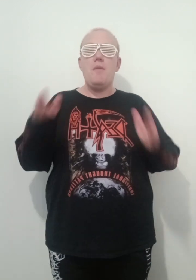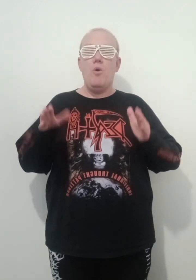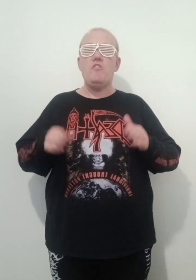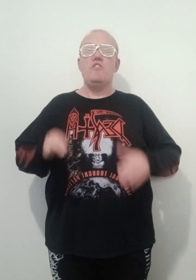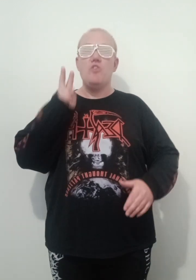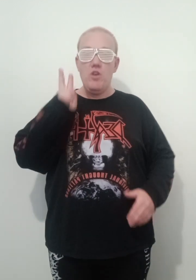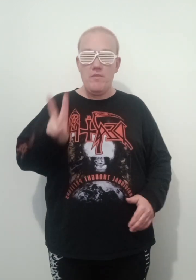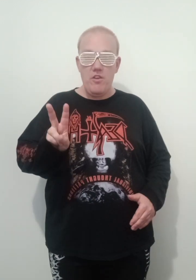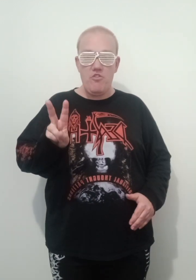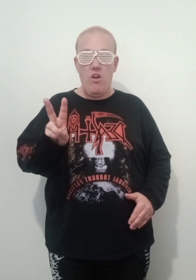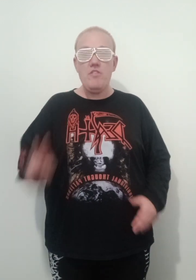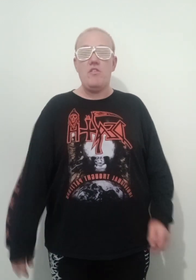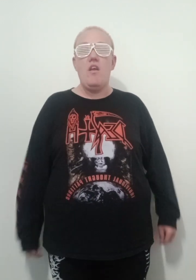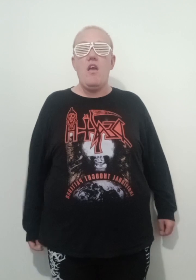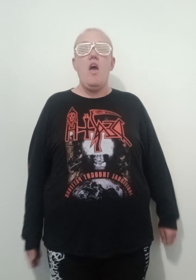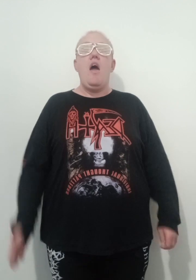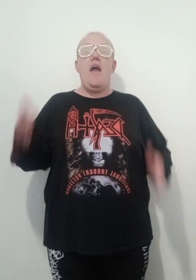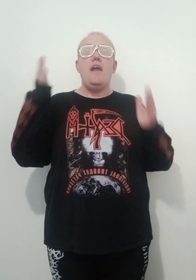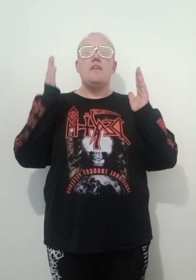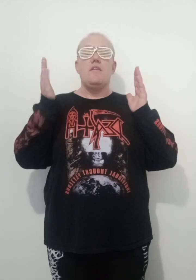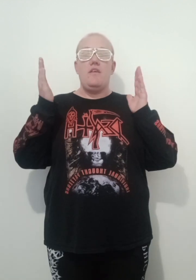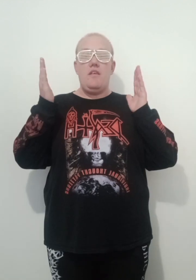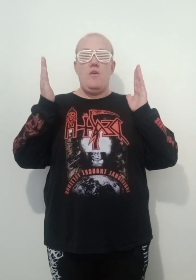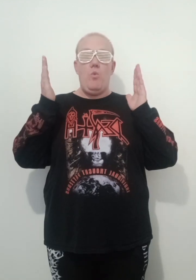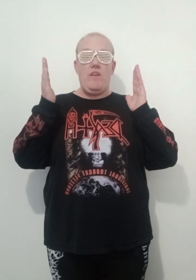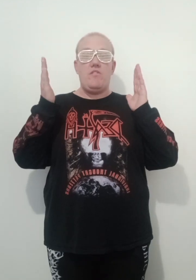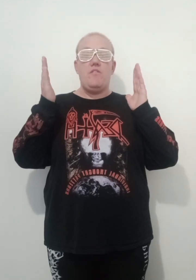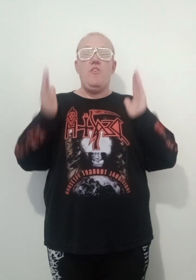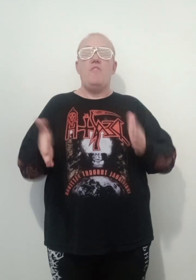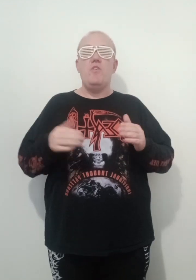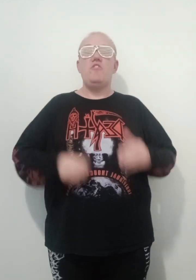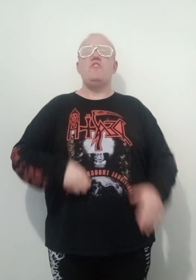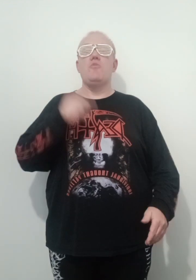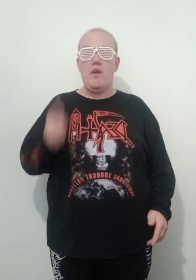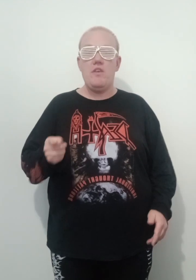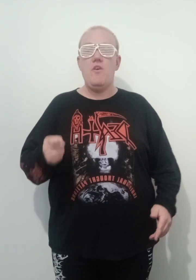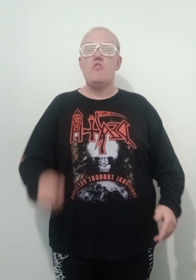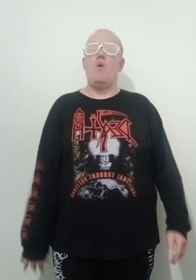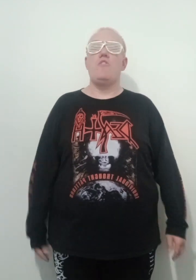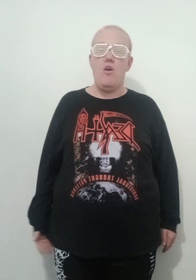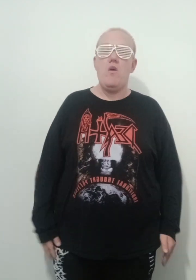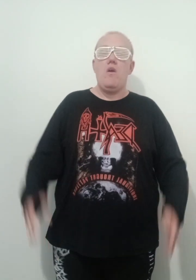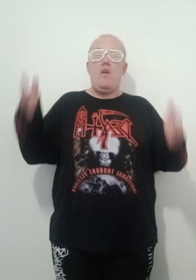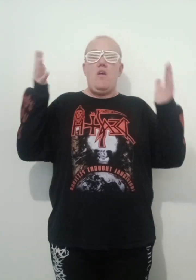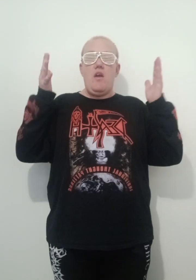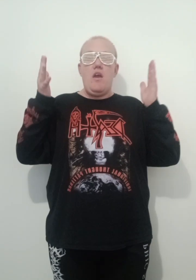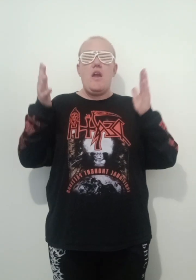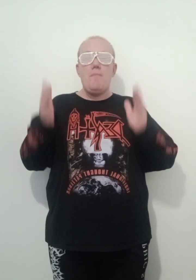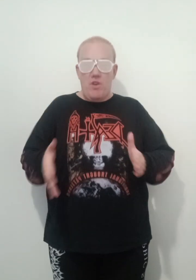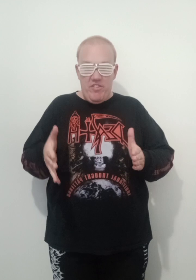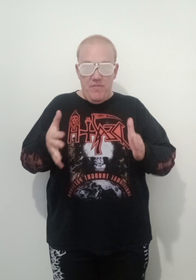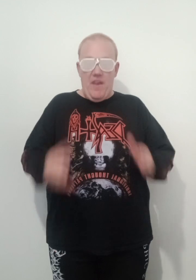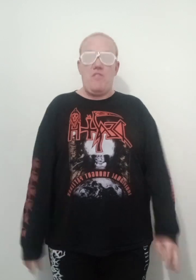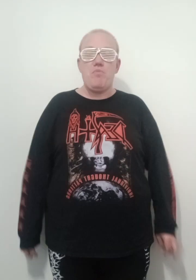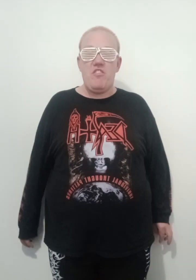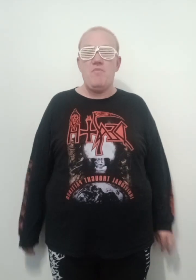points is 2 converted tries, and West's 5 points is just the 1 converted try. So, impressive, yes, impressive by